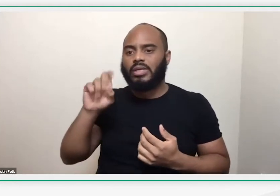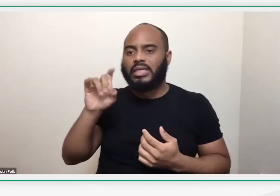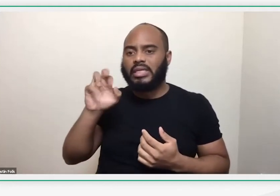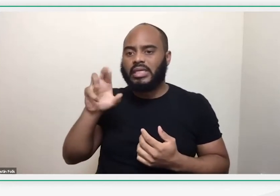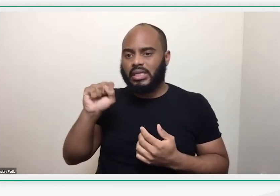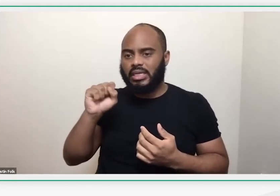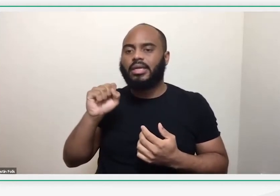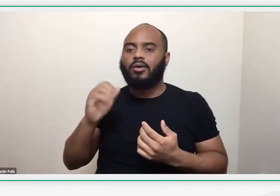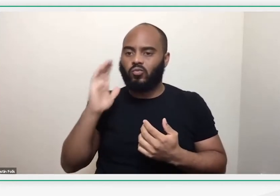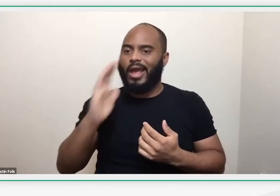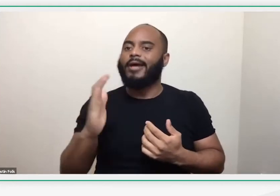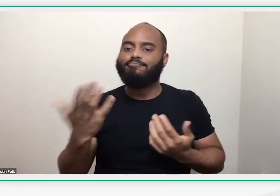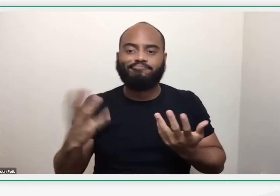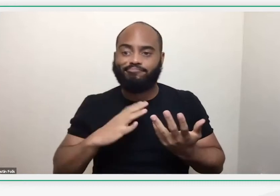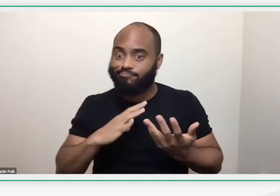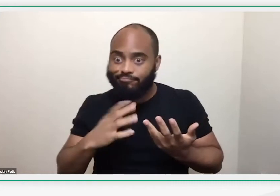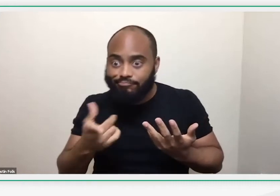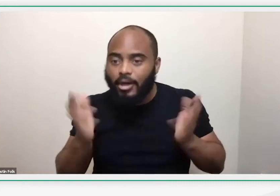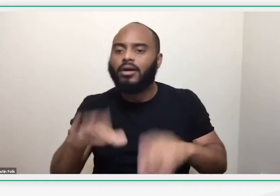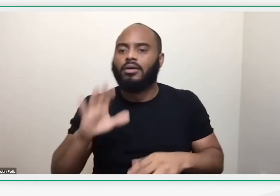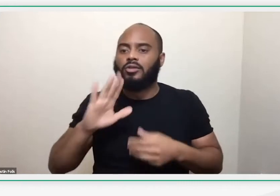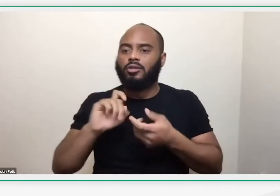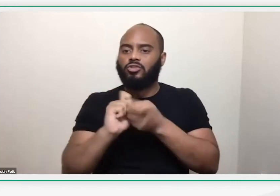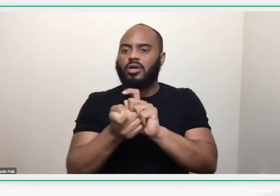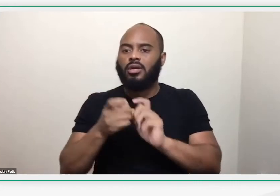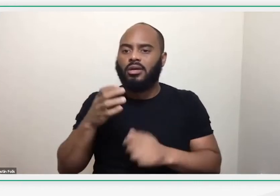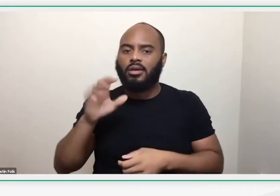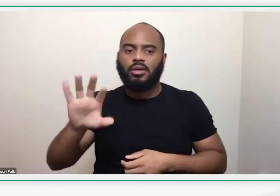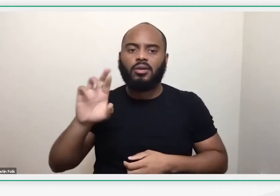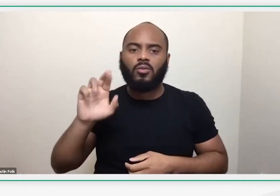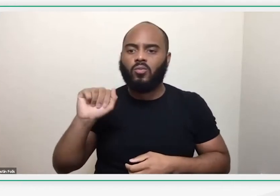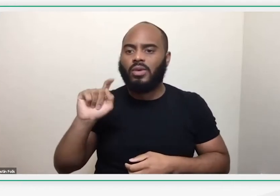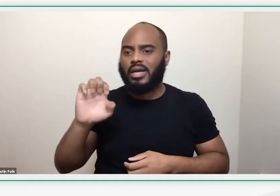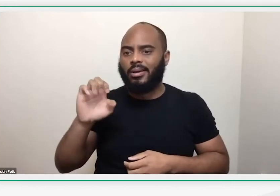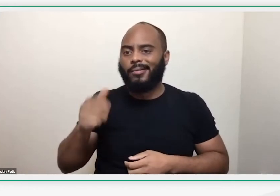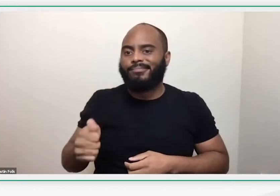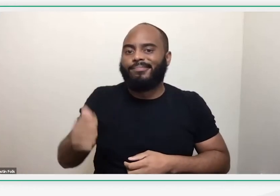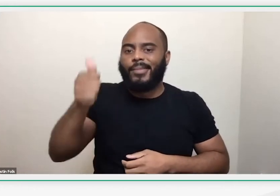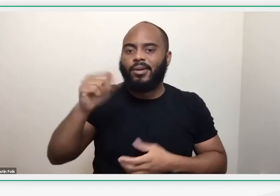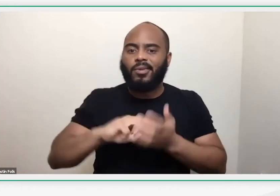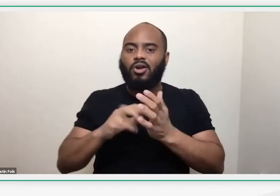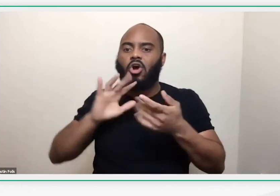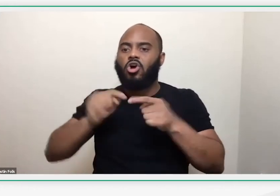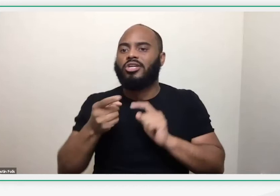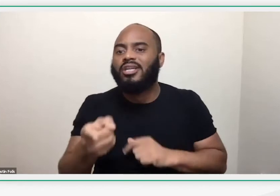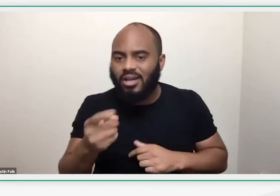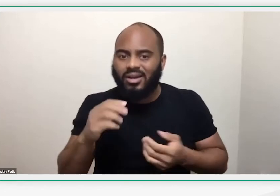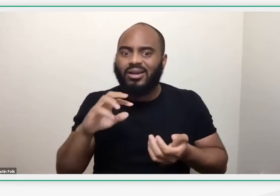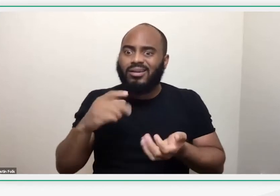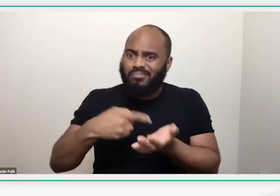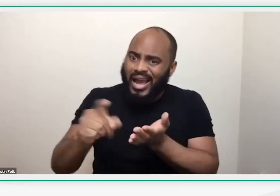or missed some payments every now and then. Creditors, seeing that, will change your